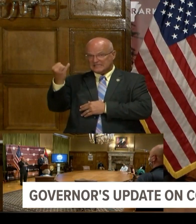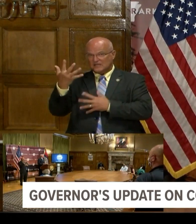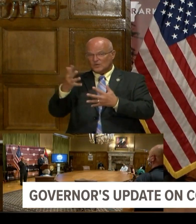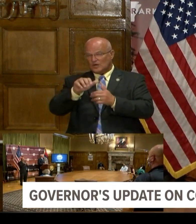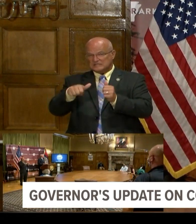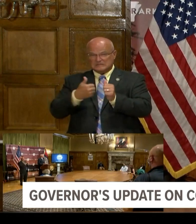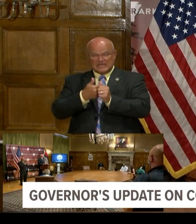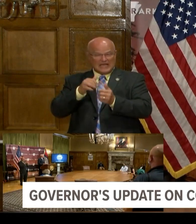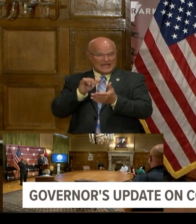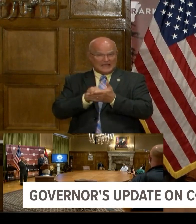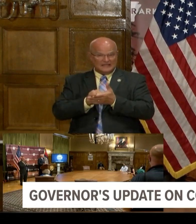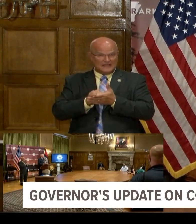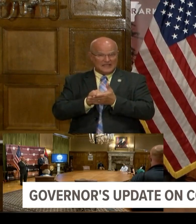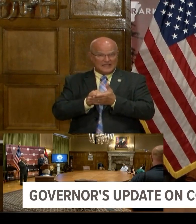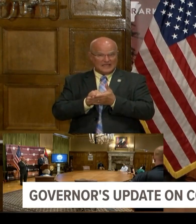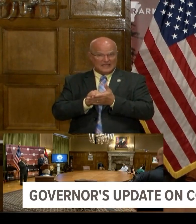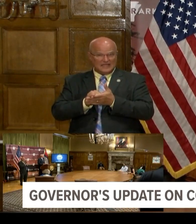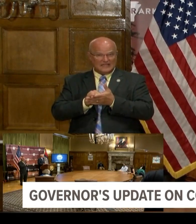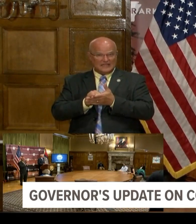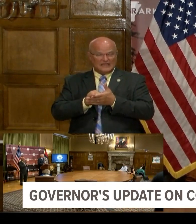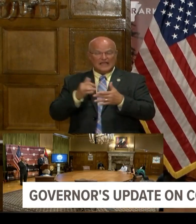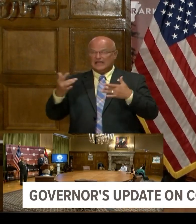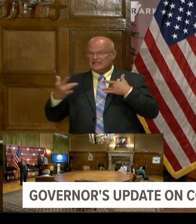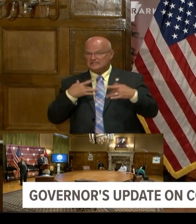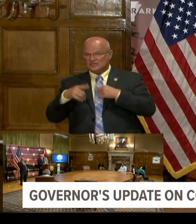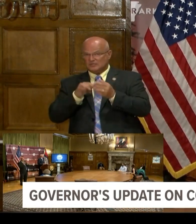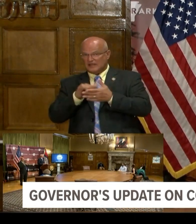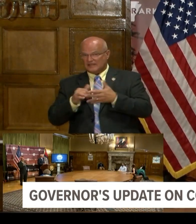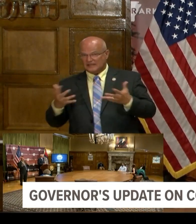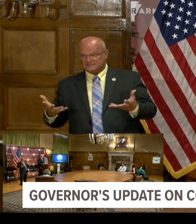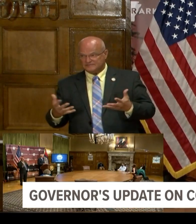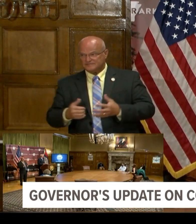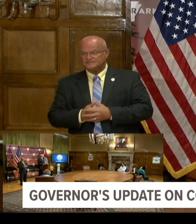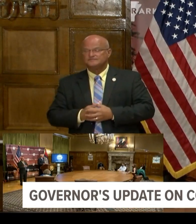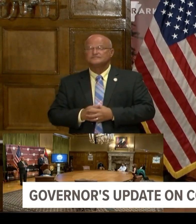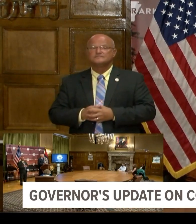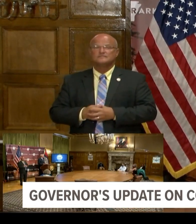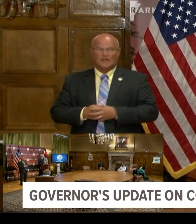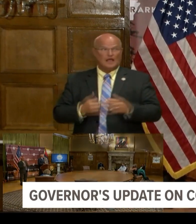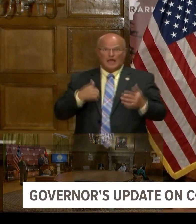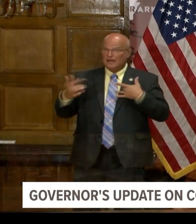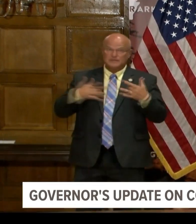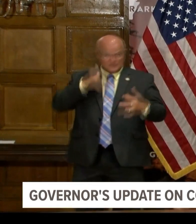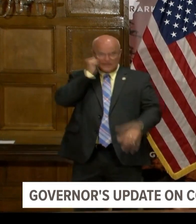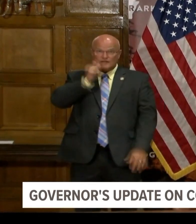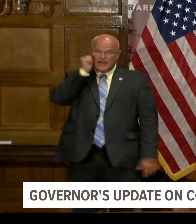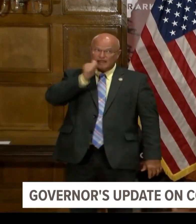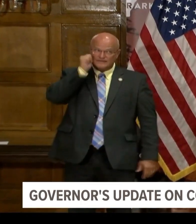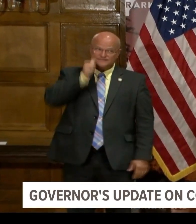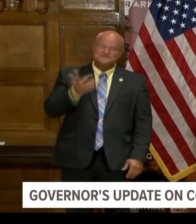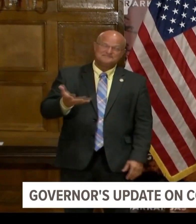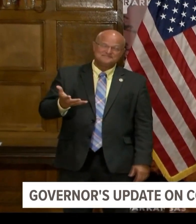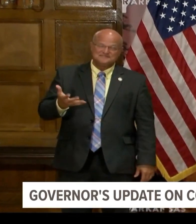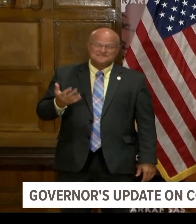that, and how concerned are you about that increase? Well, I'm concerned every day,